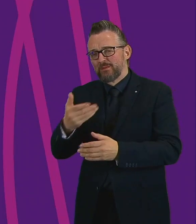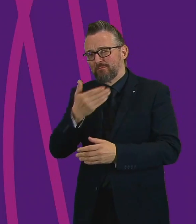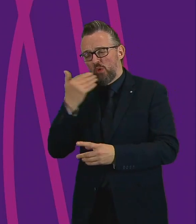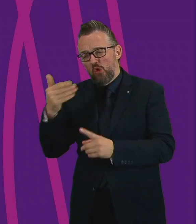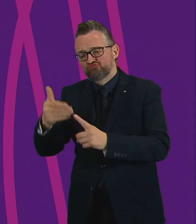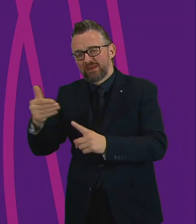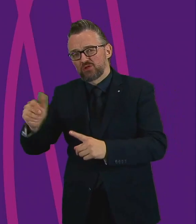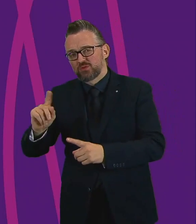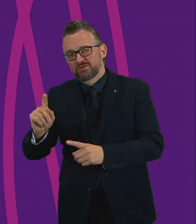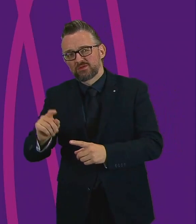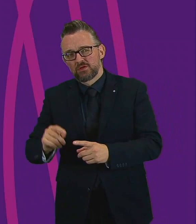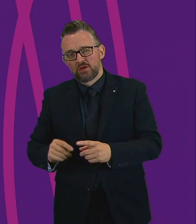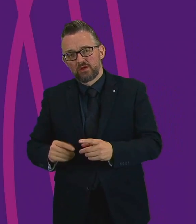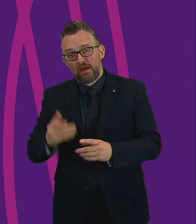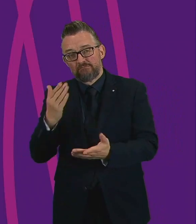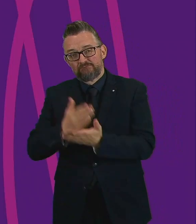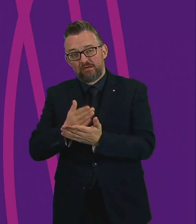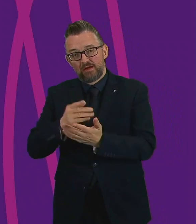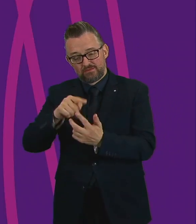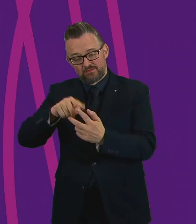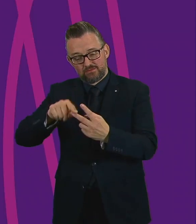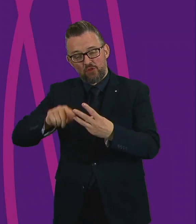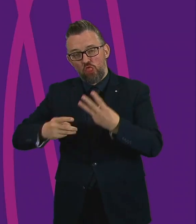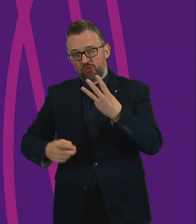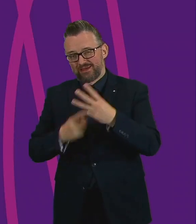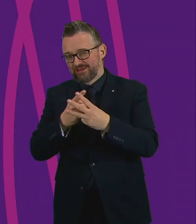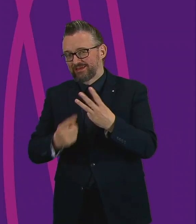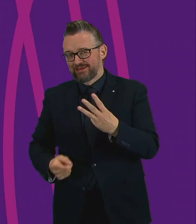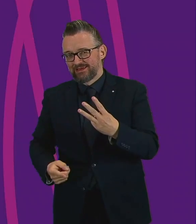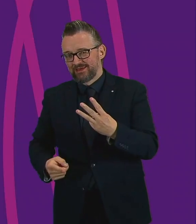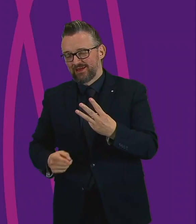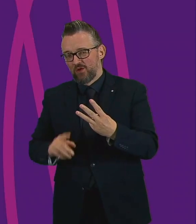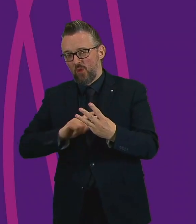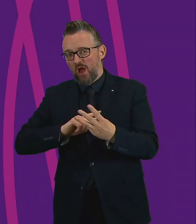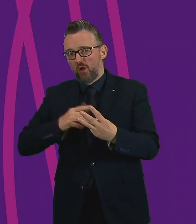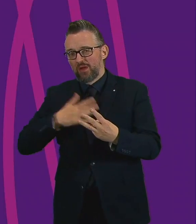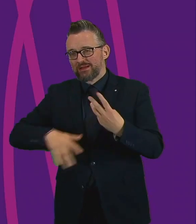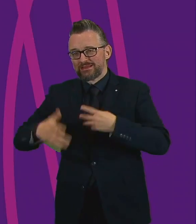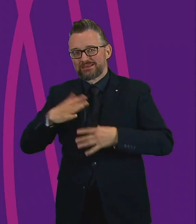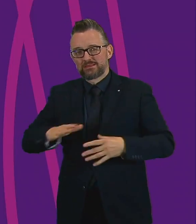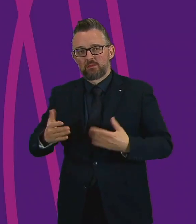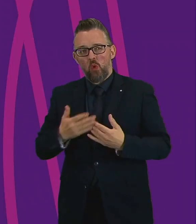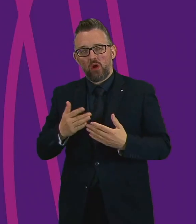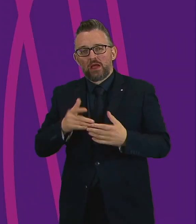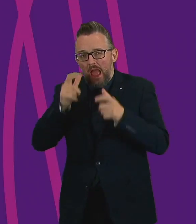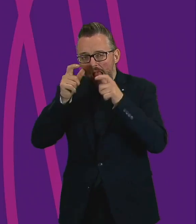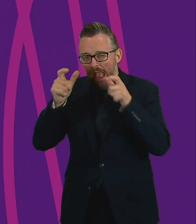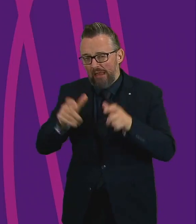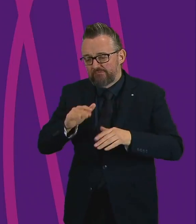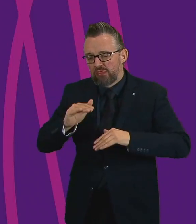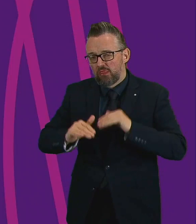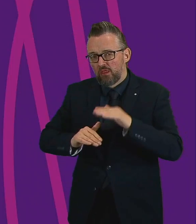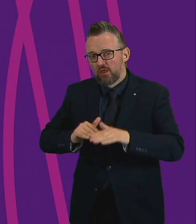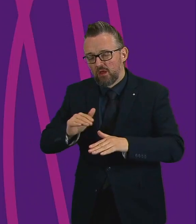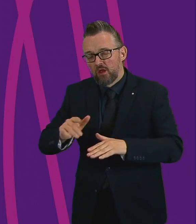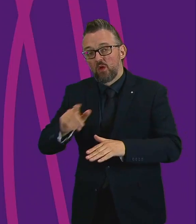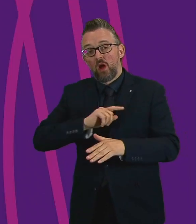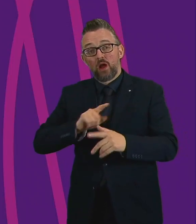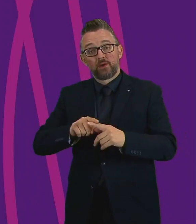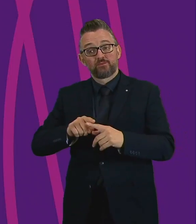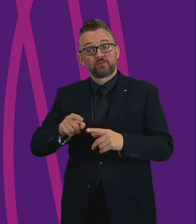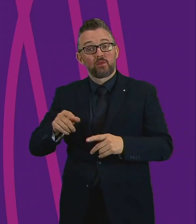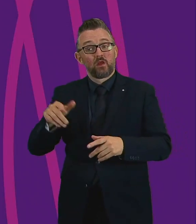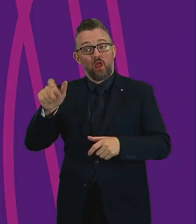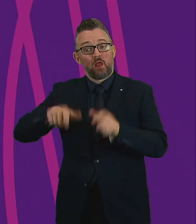three important factors that I think should lead us to take a more cautious approach. That customers cannot be forced into the